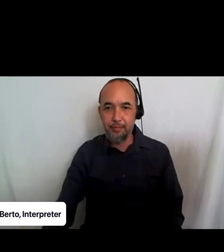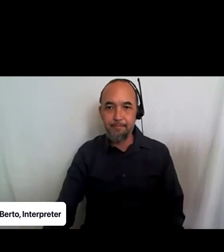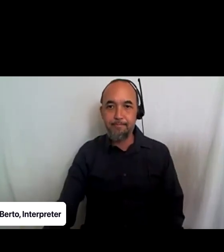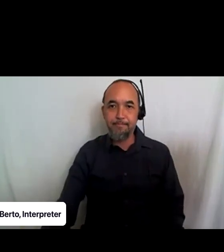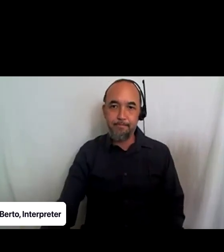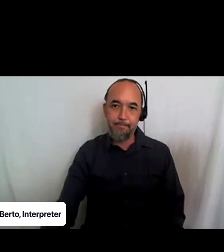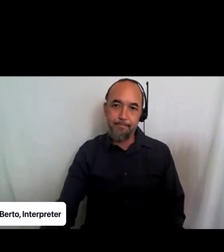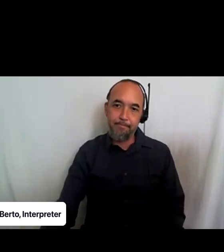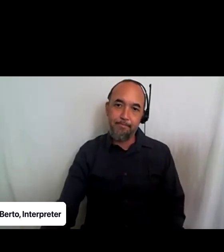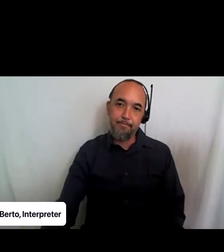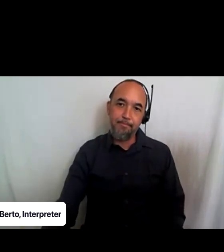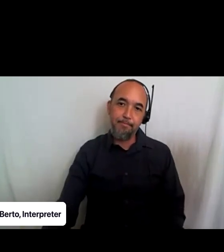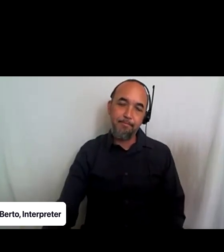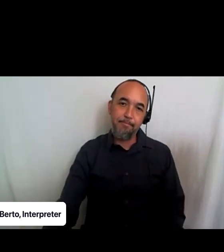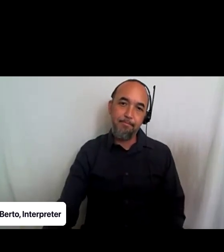All right.